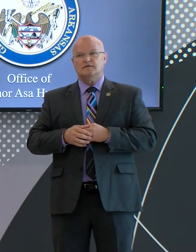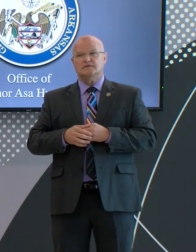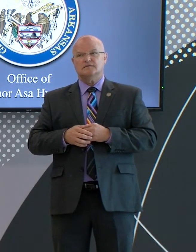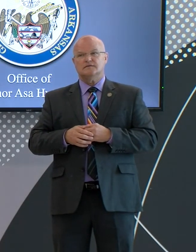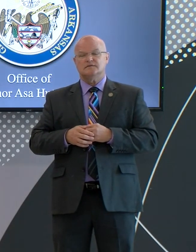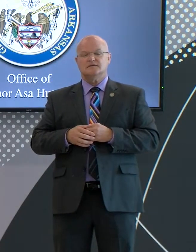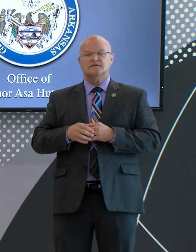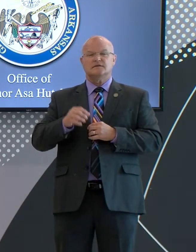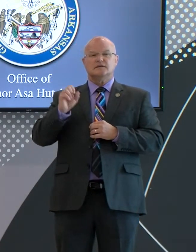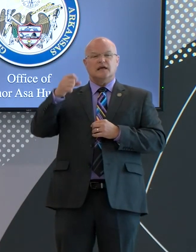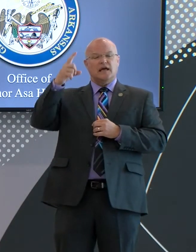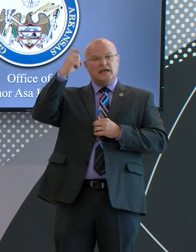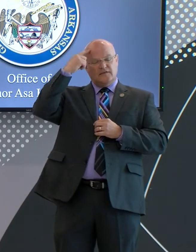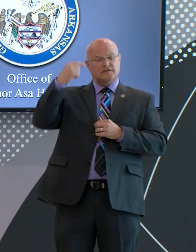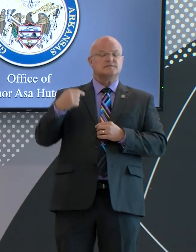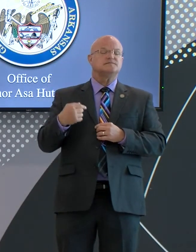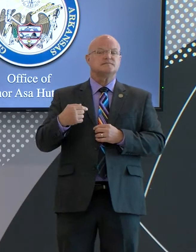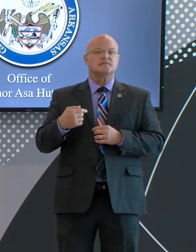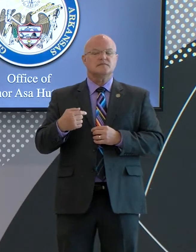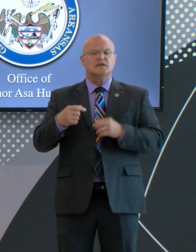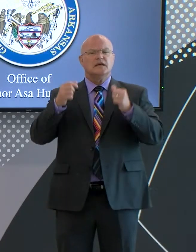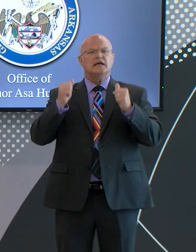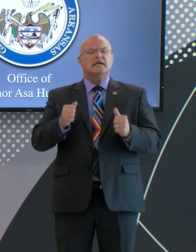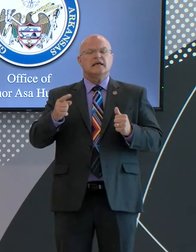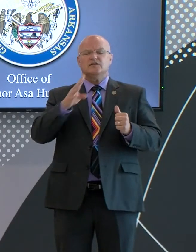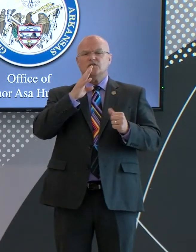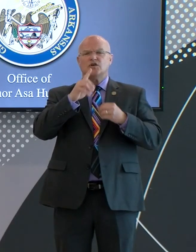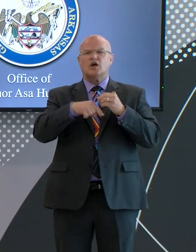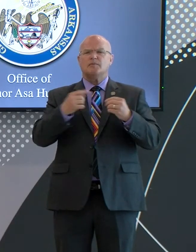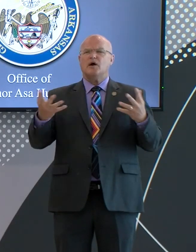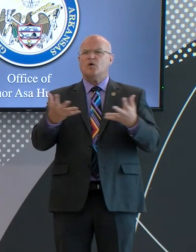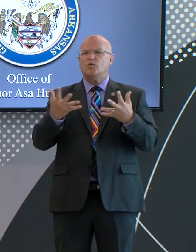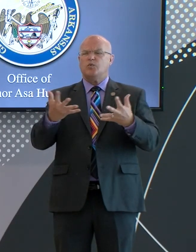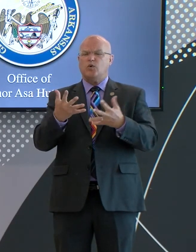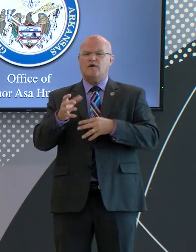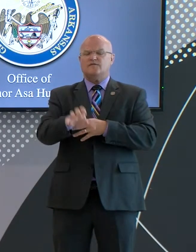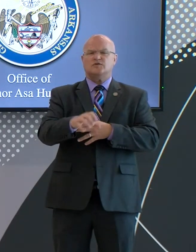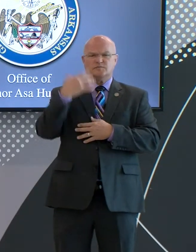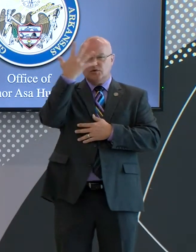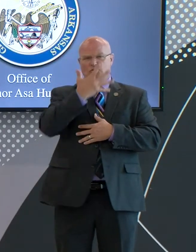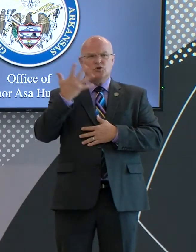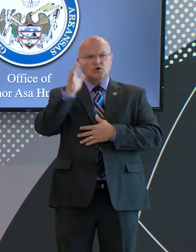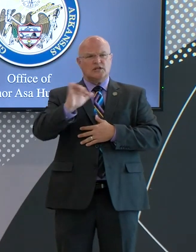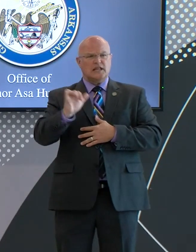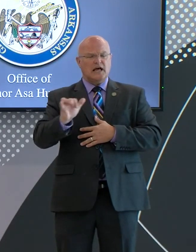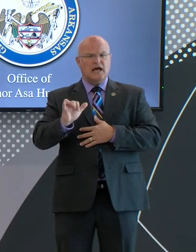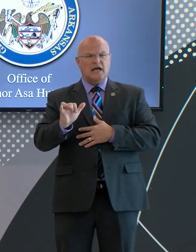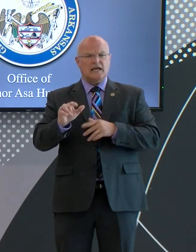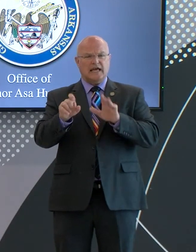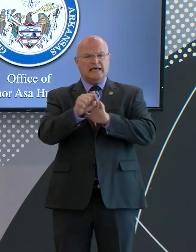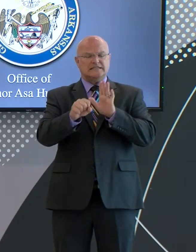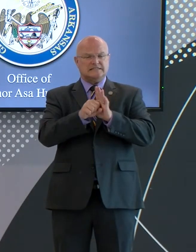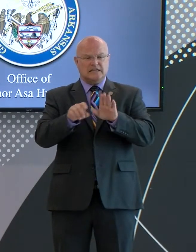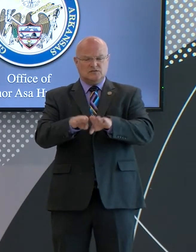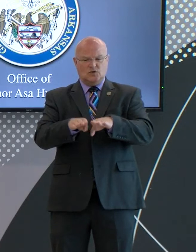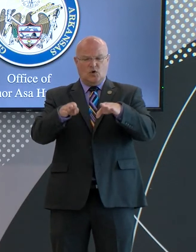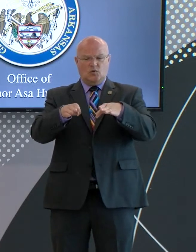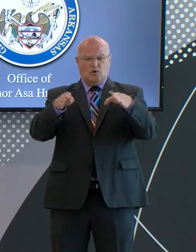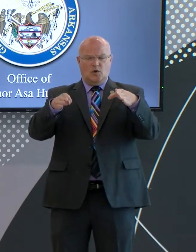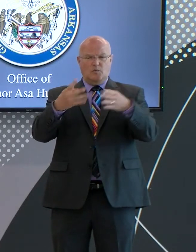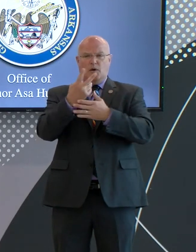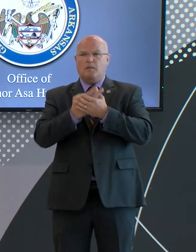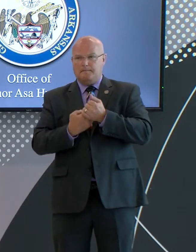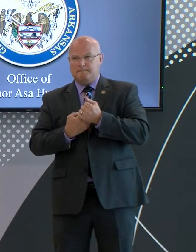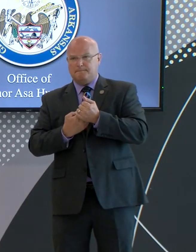Yeah, Governor, can you talk about what enforcement might look like as the state starts to open up,